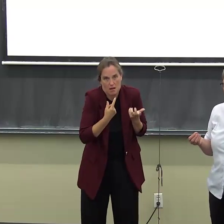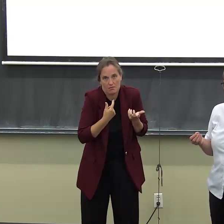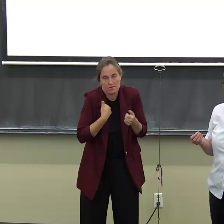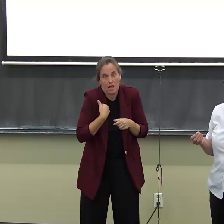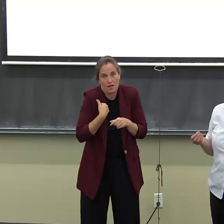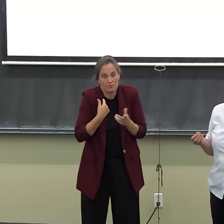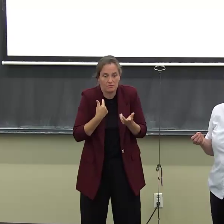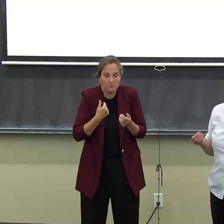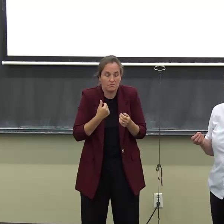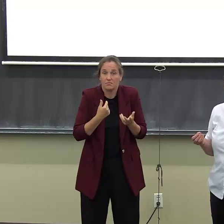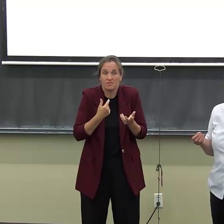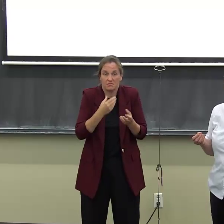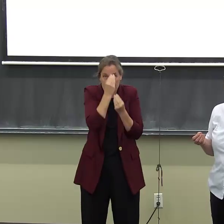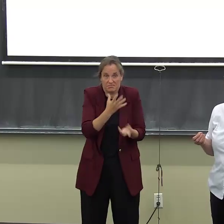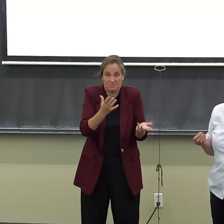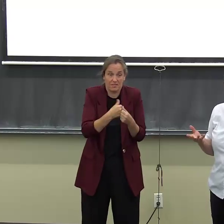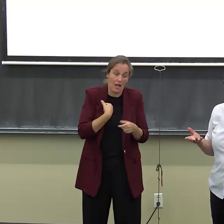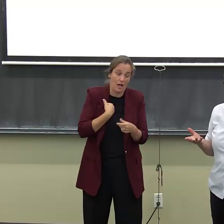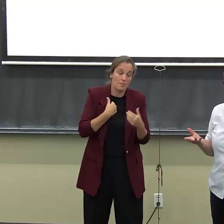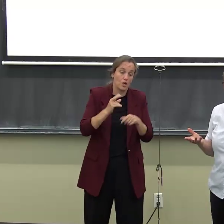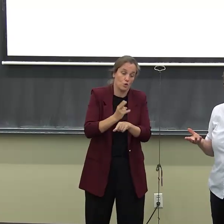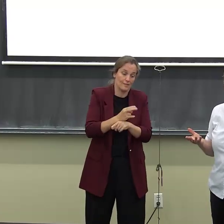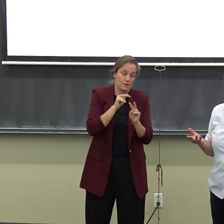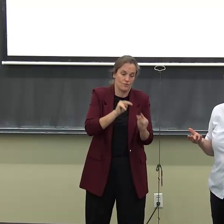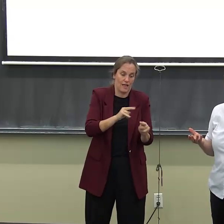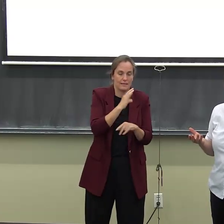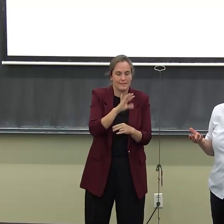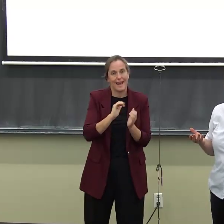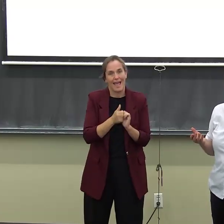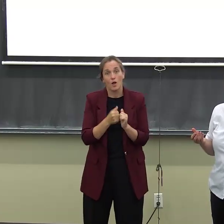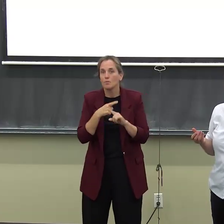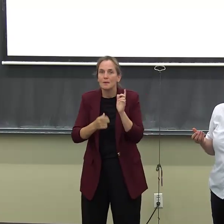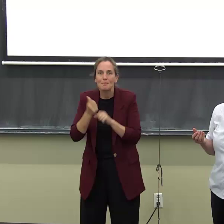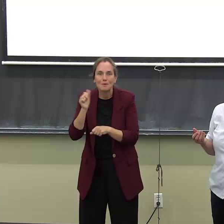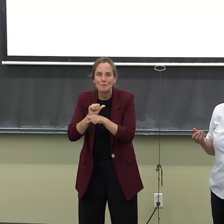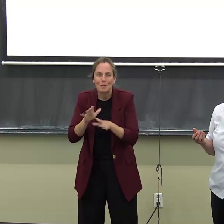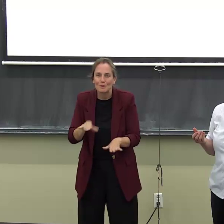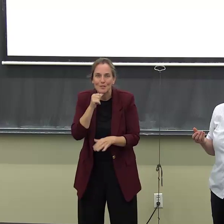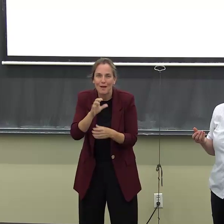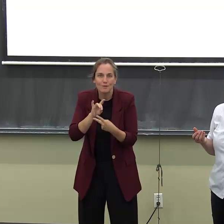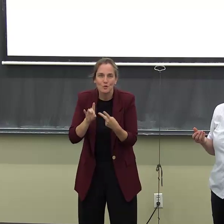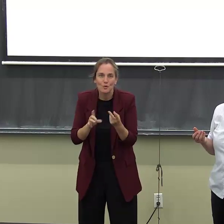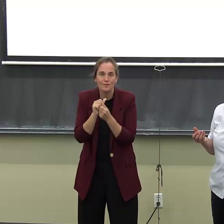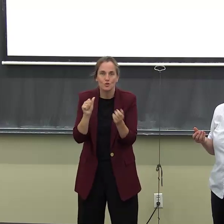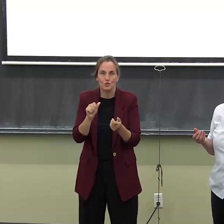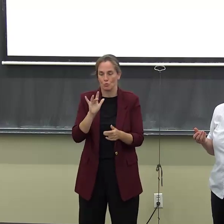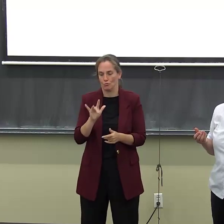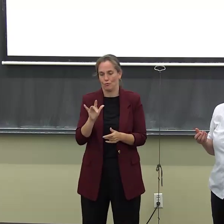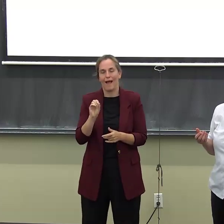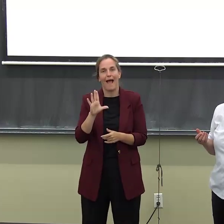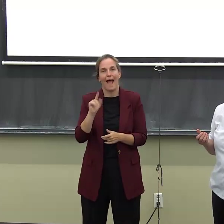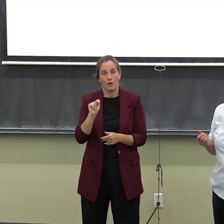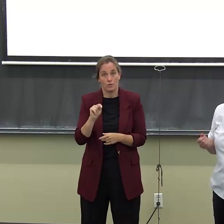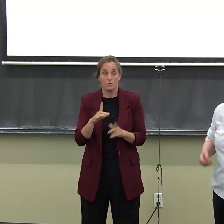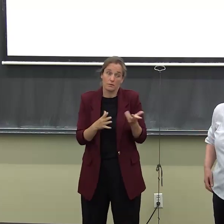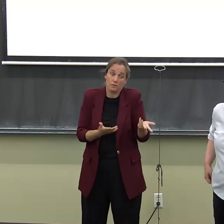using surveillance and how you're using surveillance. But most employees don't really have a choice to opt out. It's just they're being informed